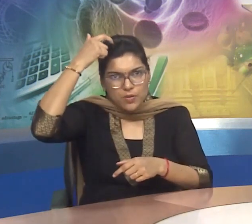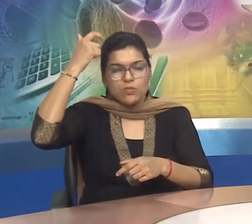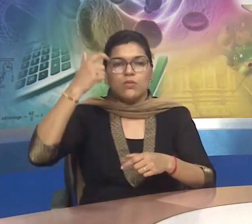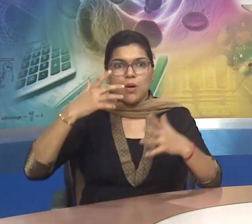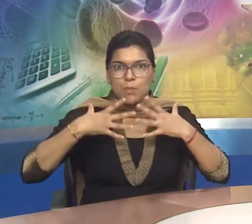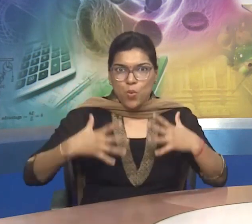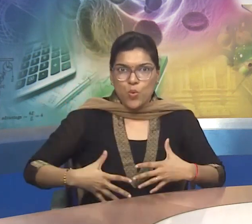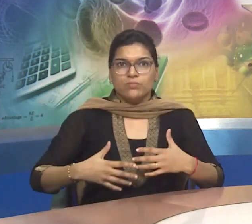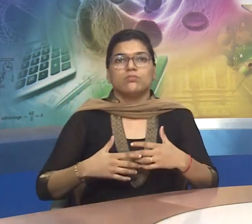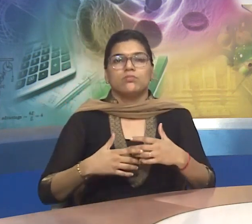We all know that